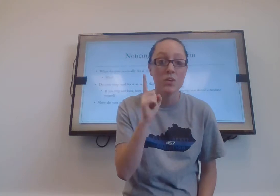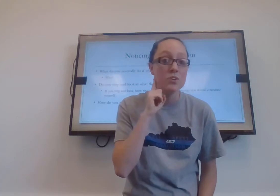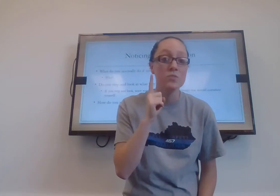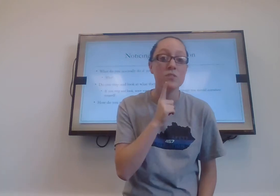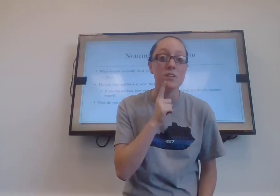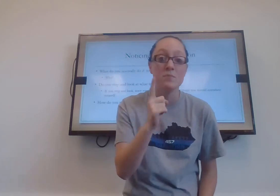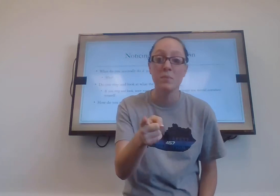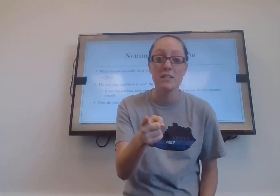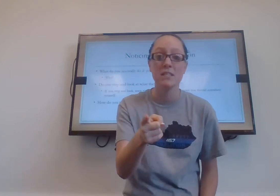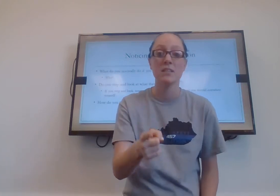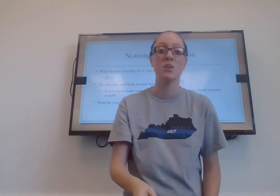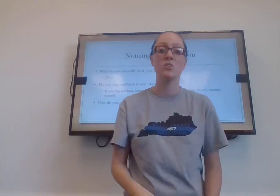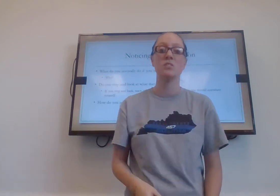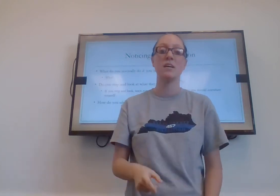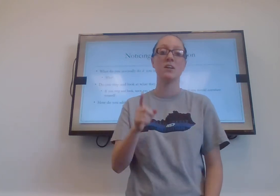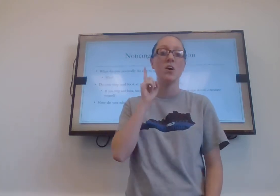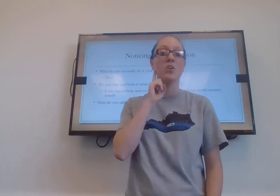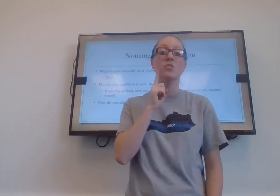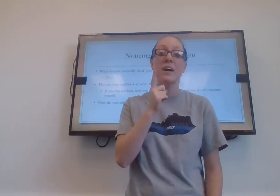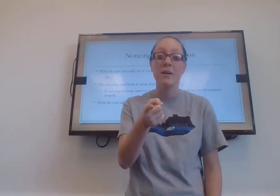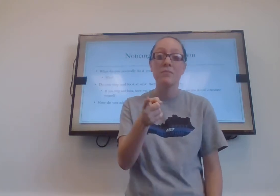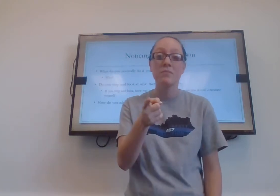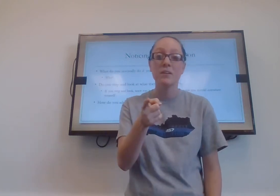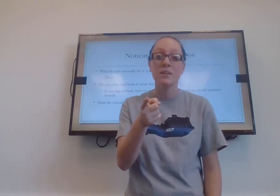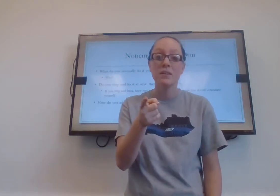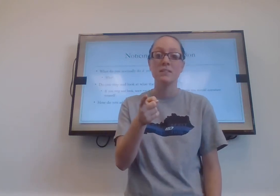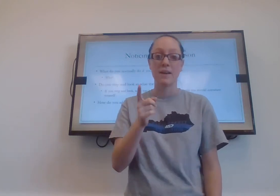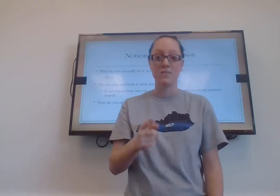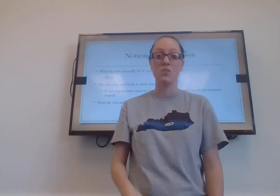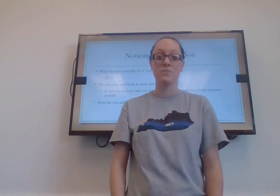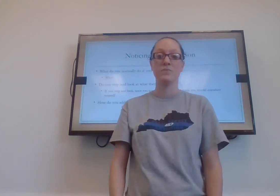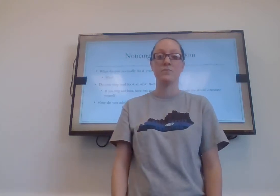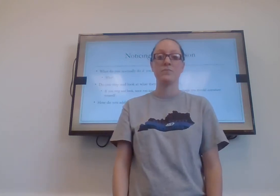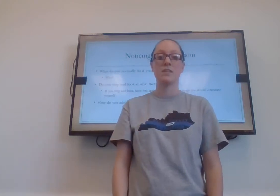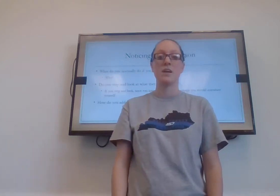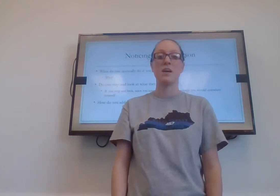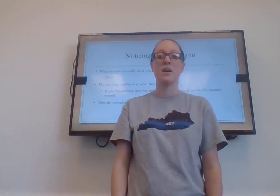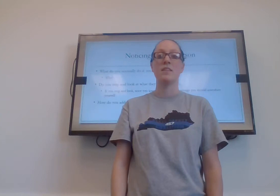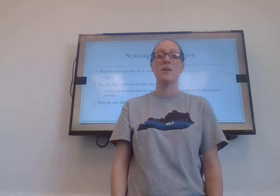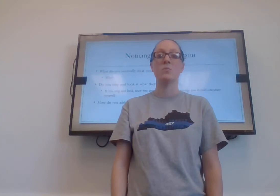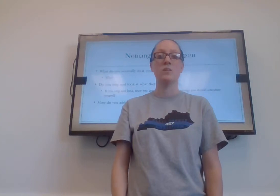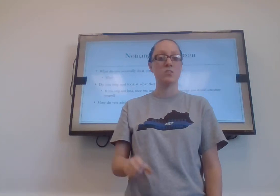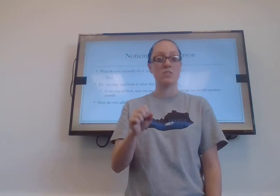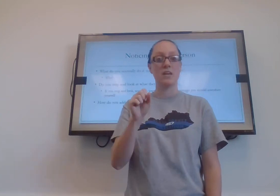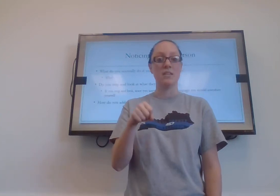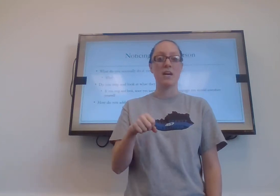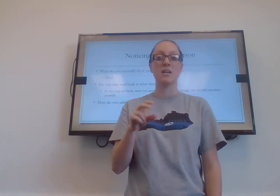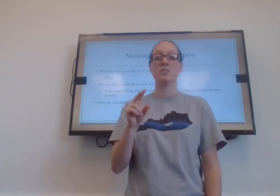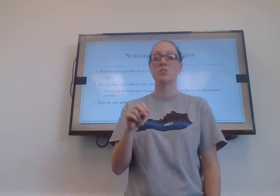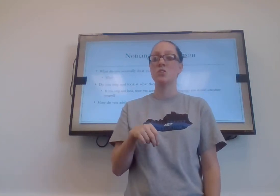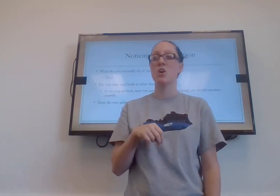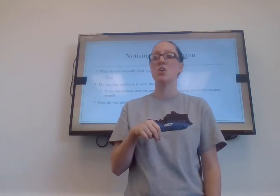you? It's basically, are you saying, are you deaf? Deaf you. And they will either say yes,